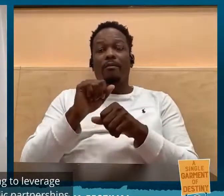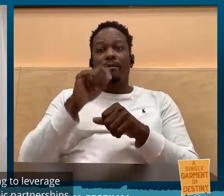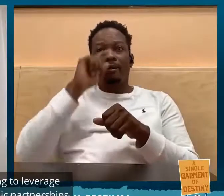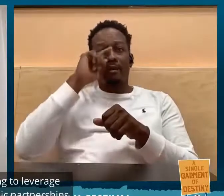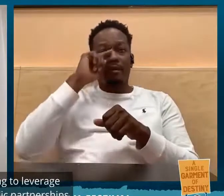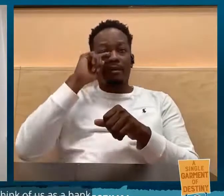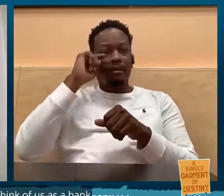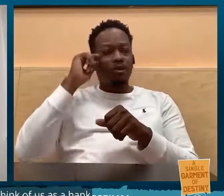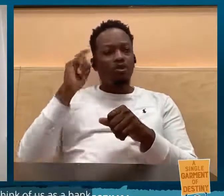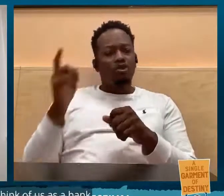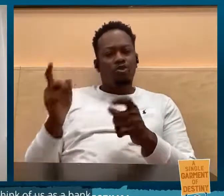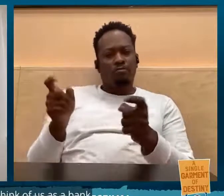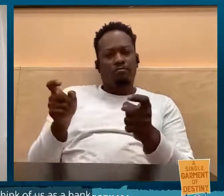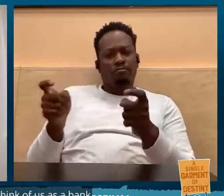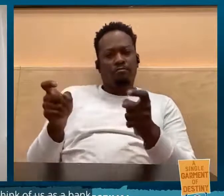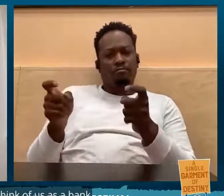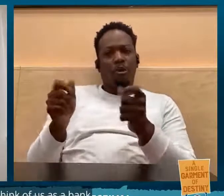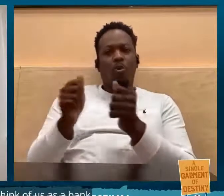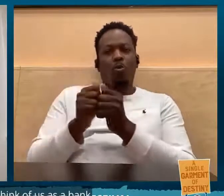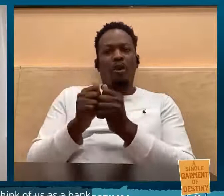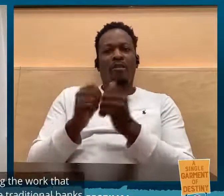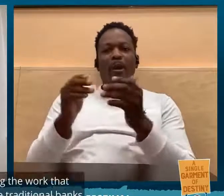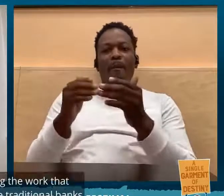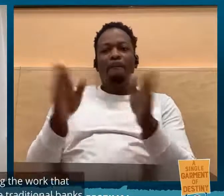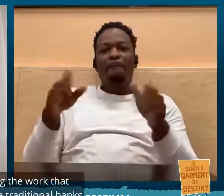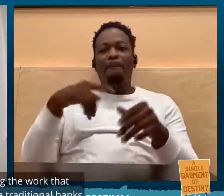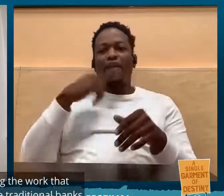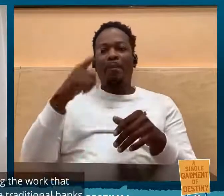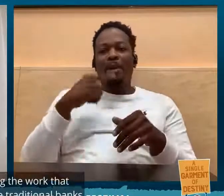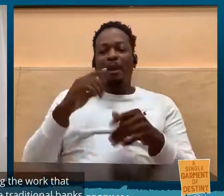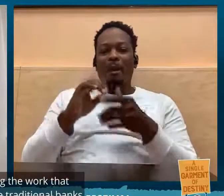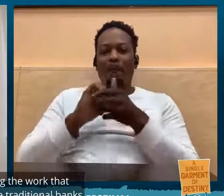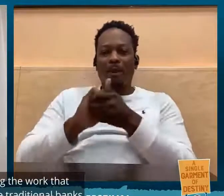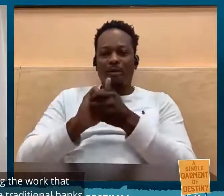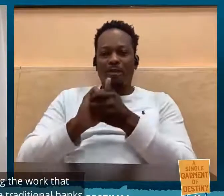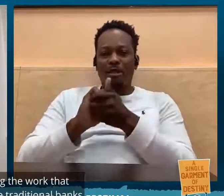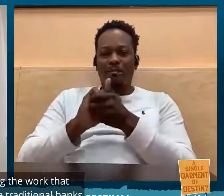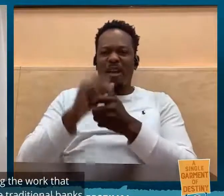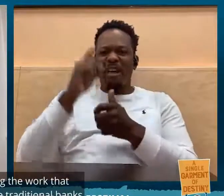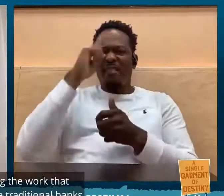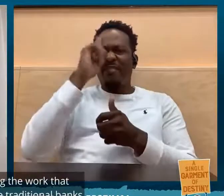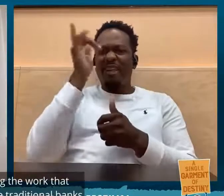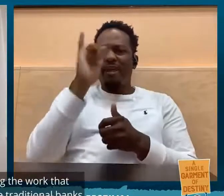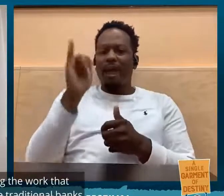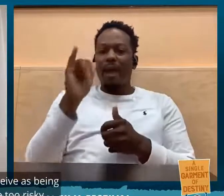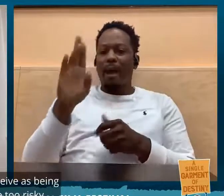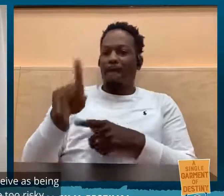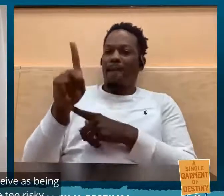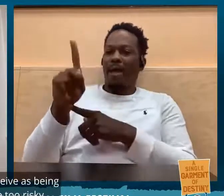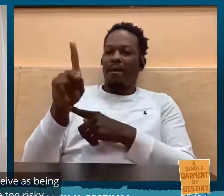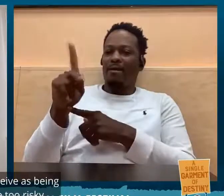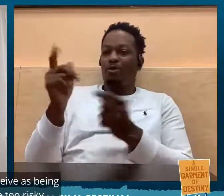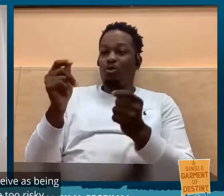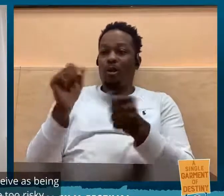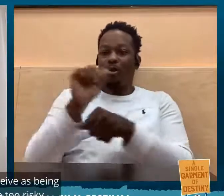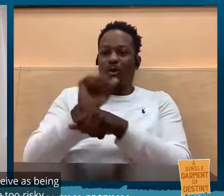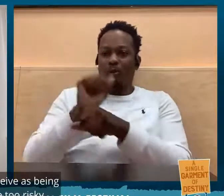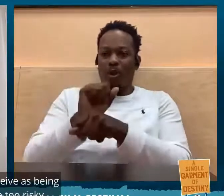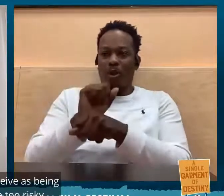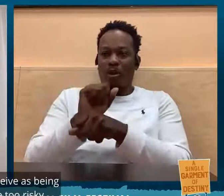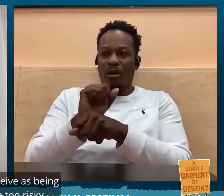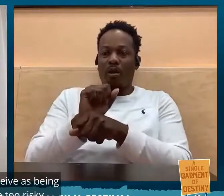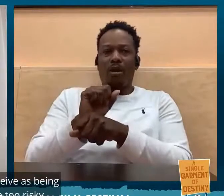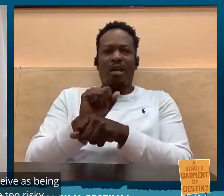private-public partnerships. It's effectively, think of us as a bank that's doing the work that perhaps more traditional banks still perceive as being a little